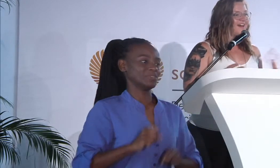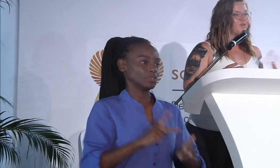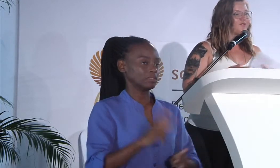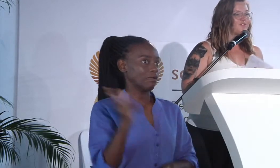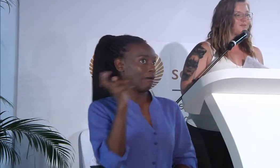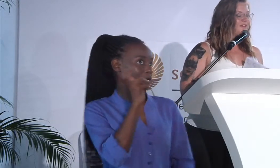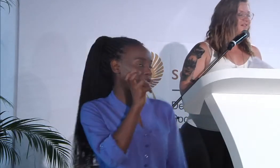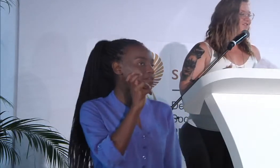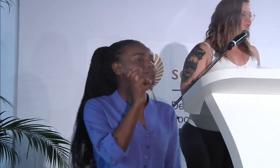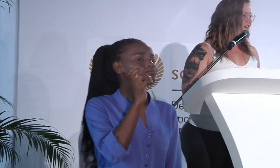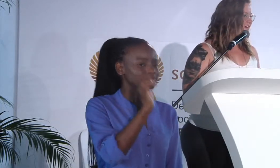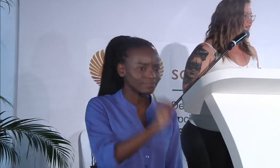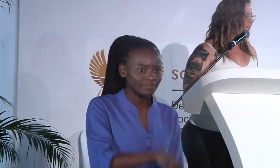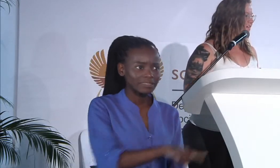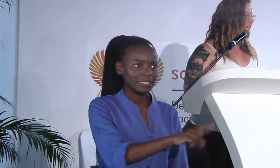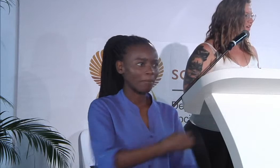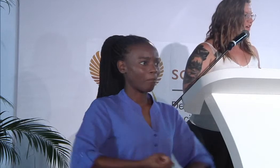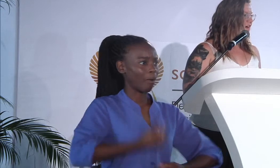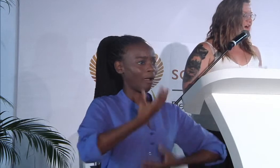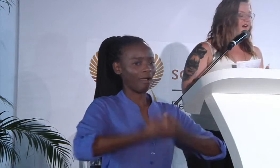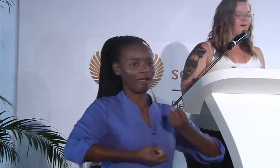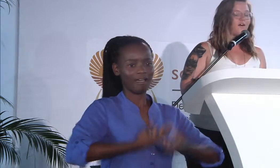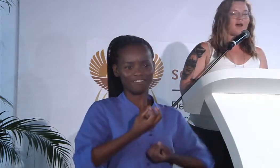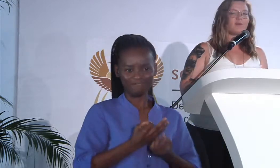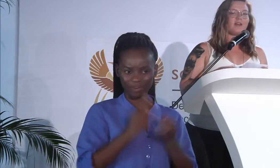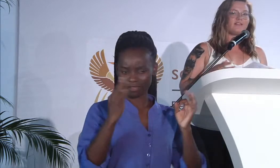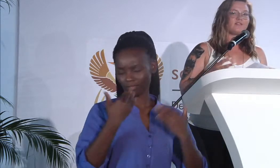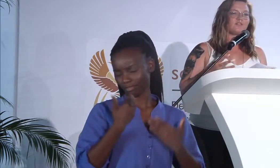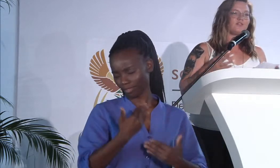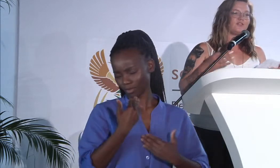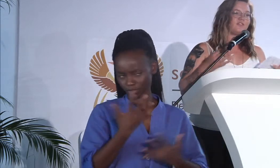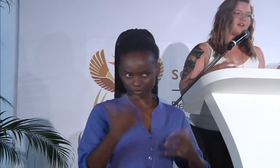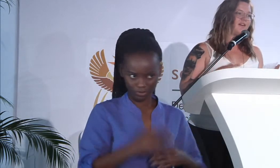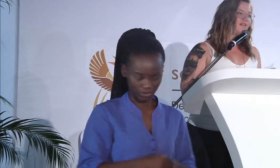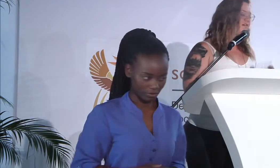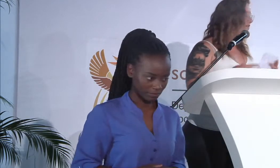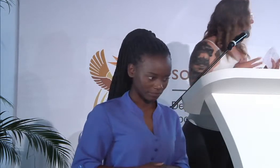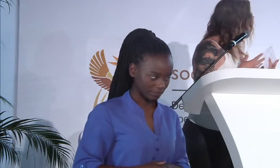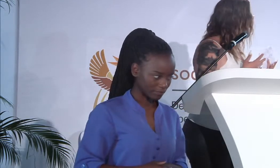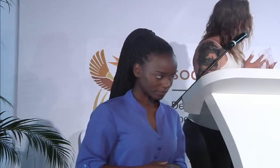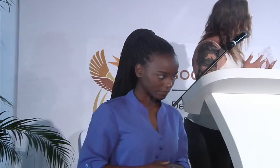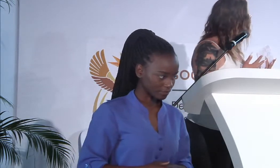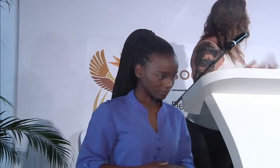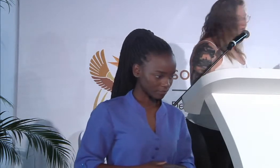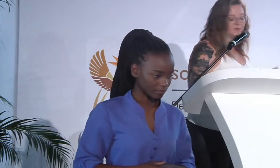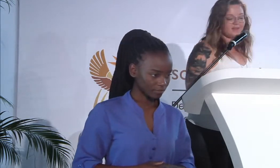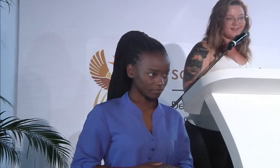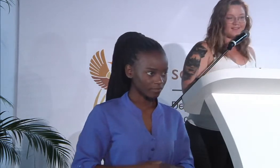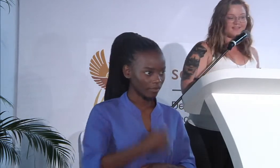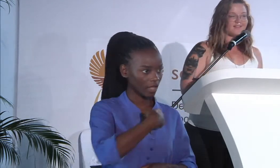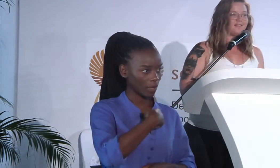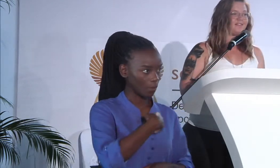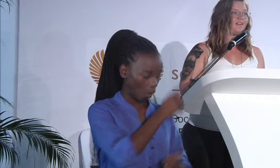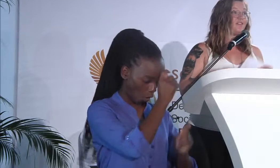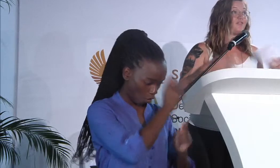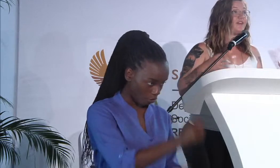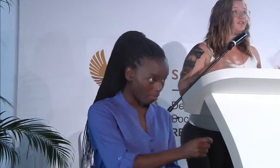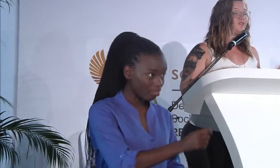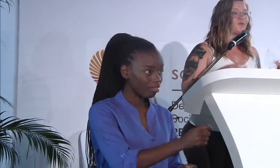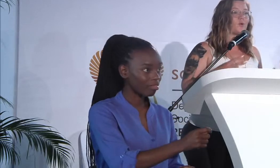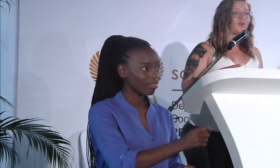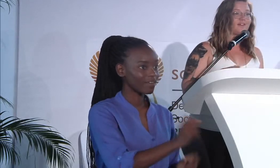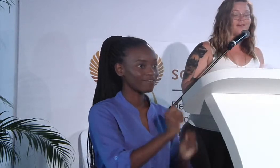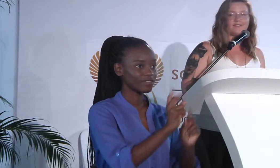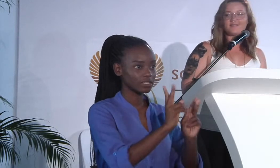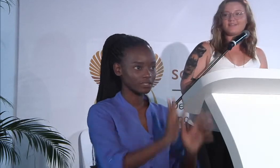and also to speak and share. I would like to thank our honorable guests, the venue,